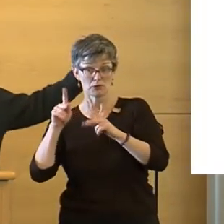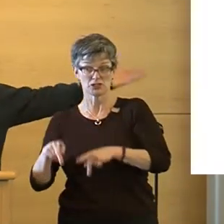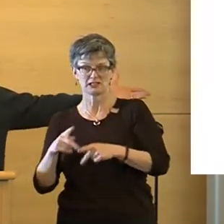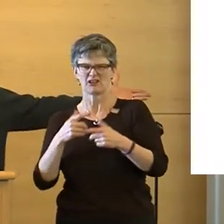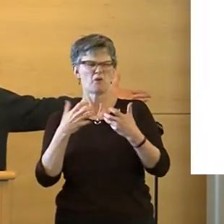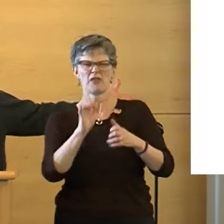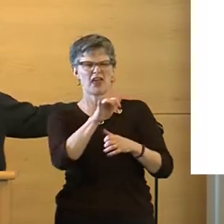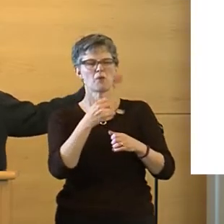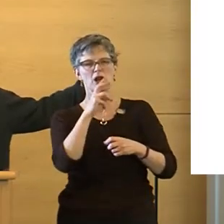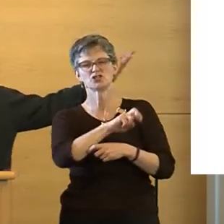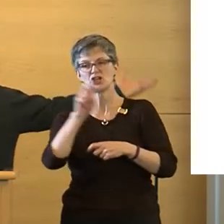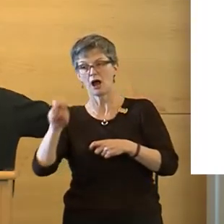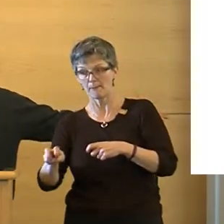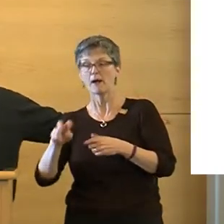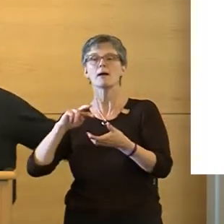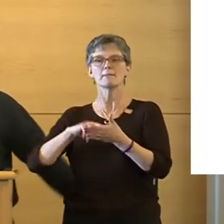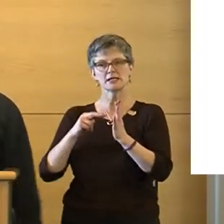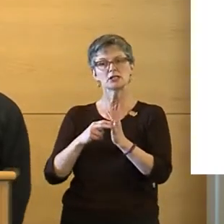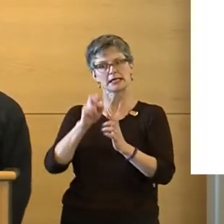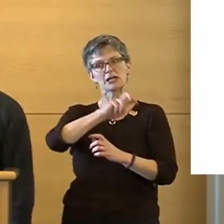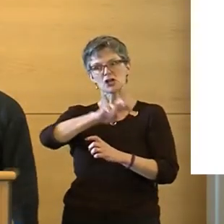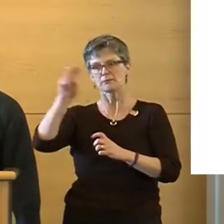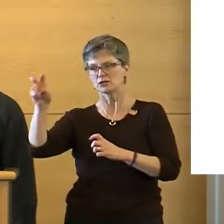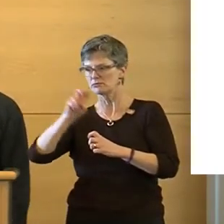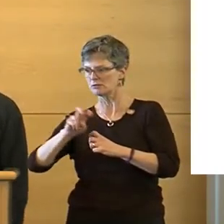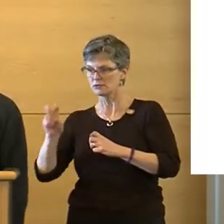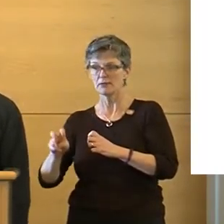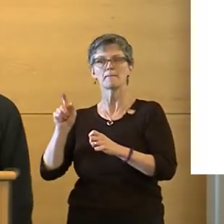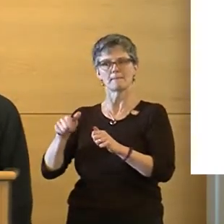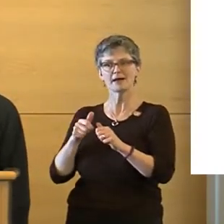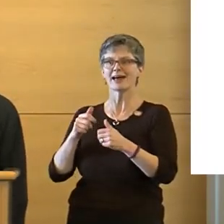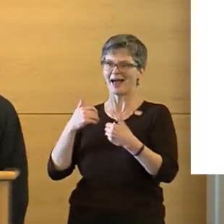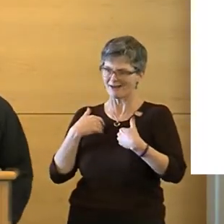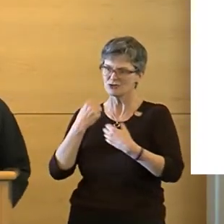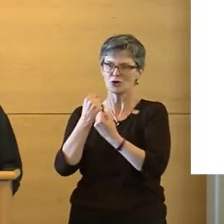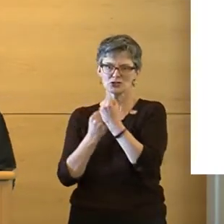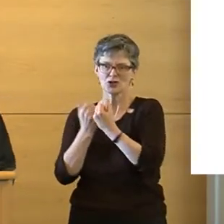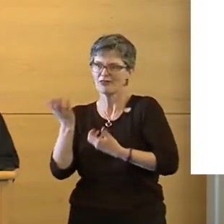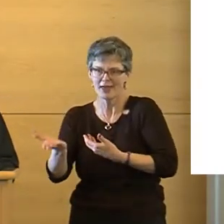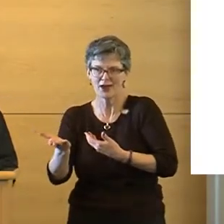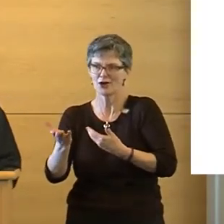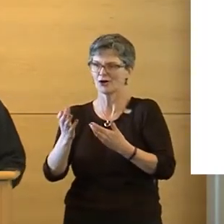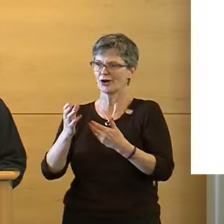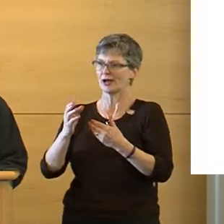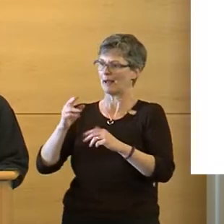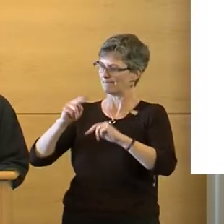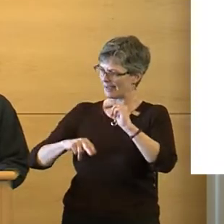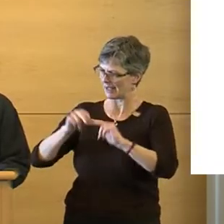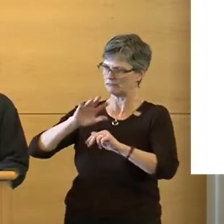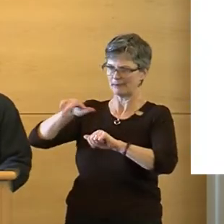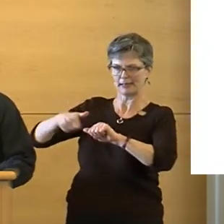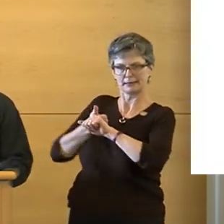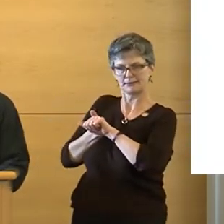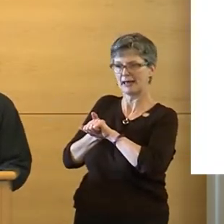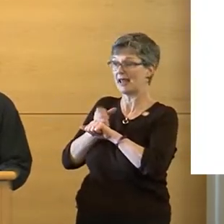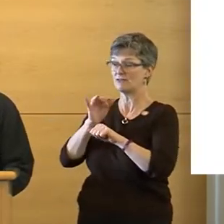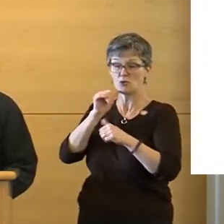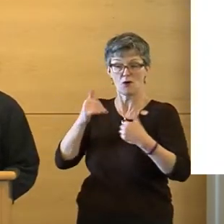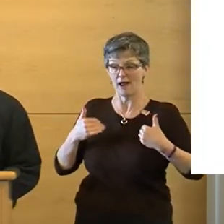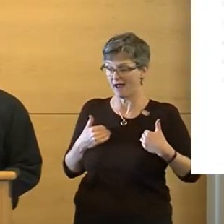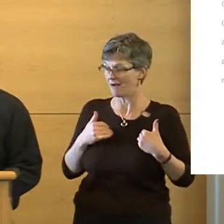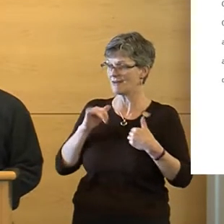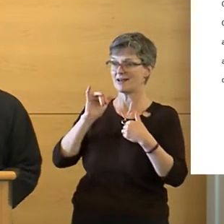to heading to heading and, you know, explore the organization of the page very easily, very quickly. But they have to actually be headings